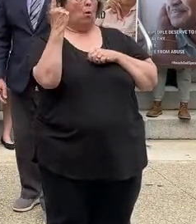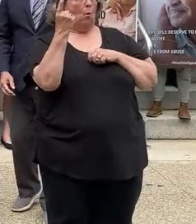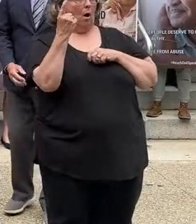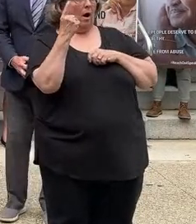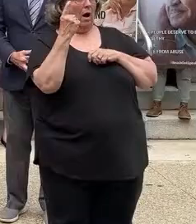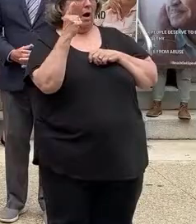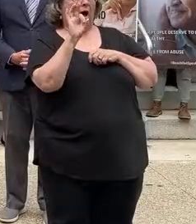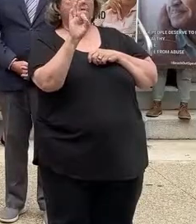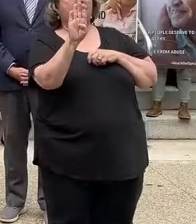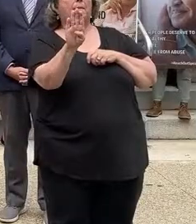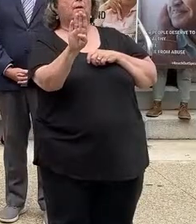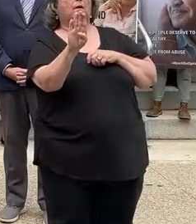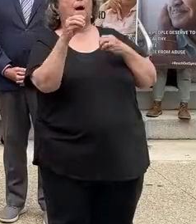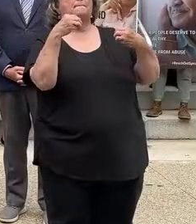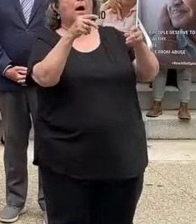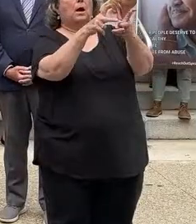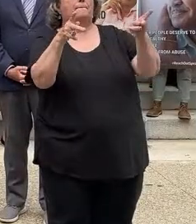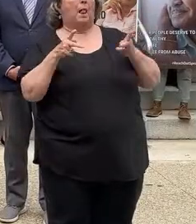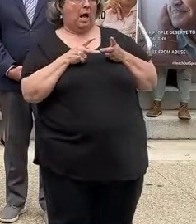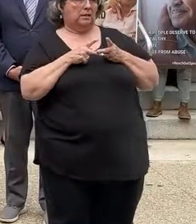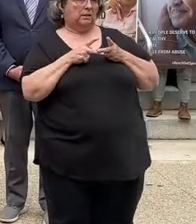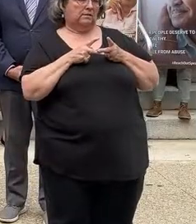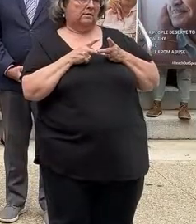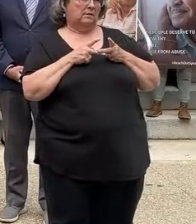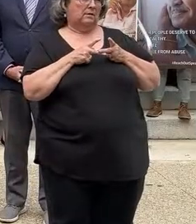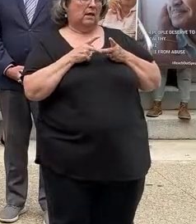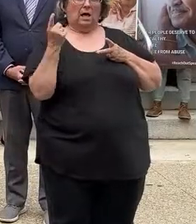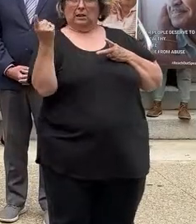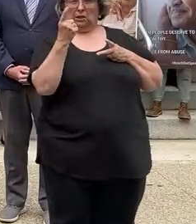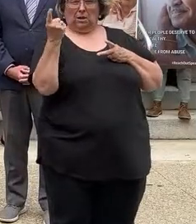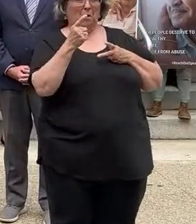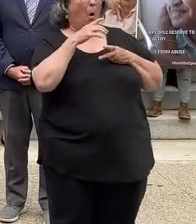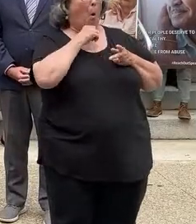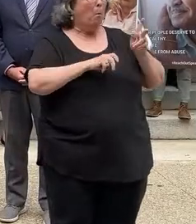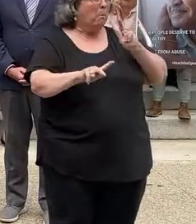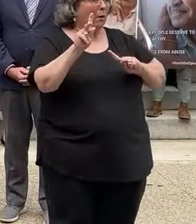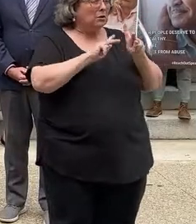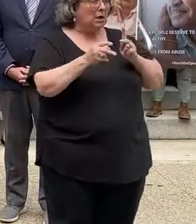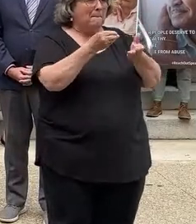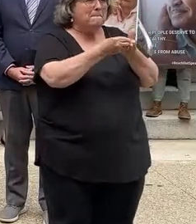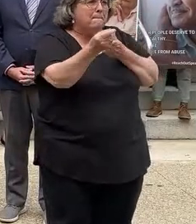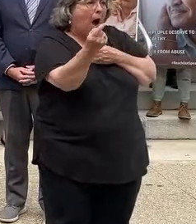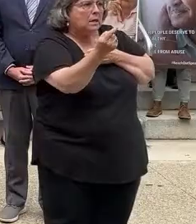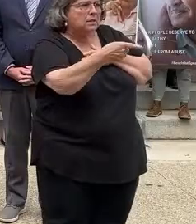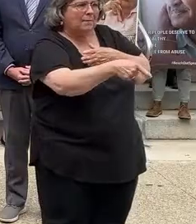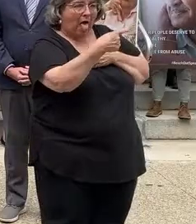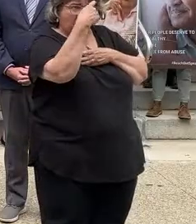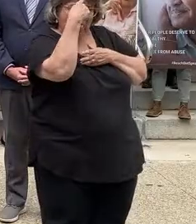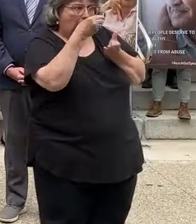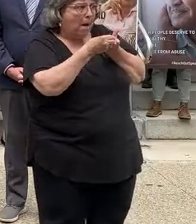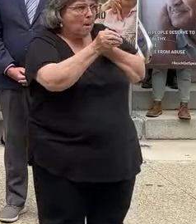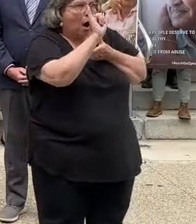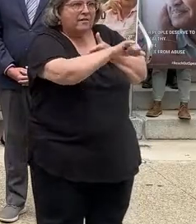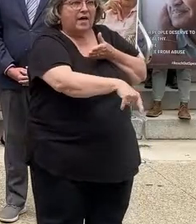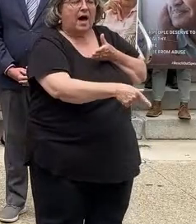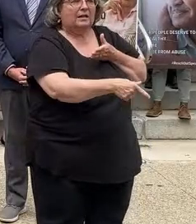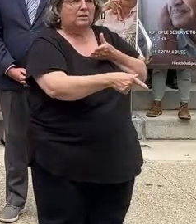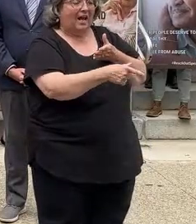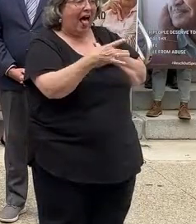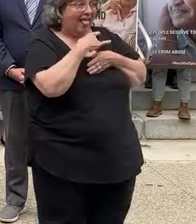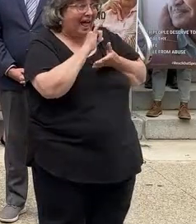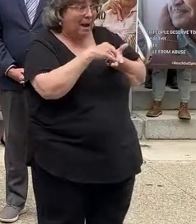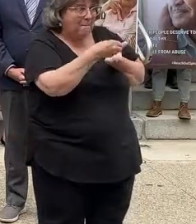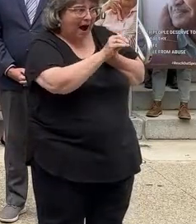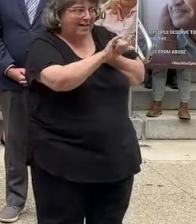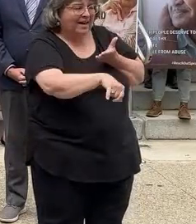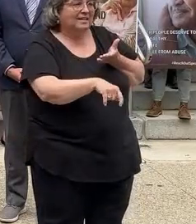is Facebook Marketplace, where someone, an elderly person, will buy something or think that they've bought something online,